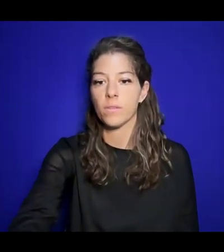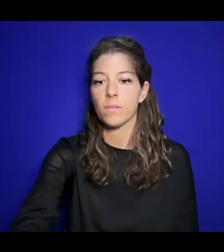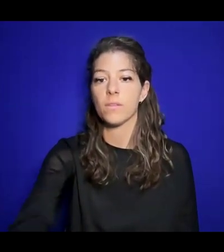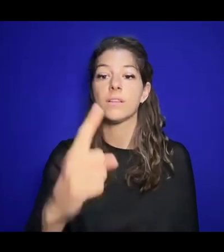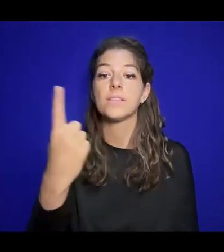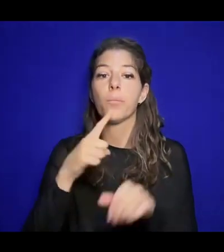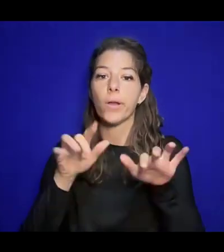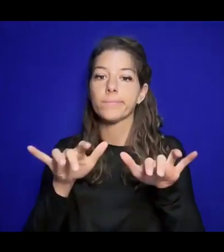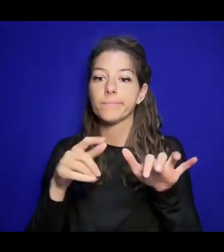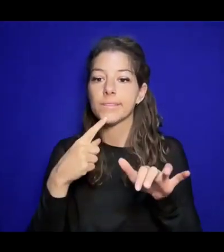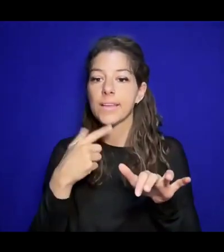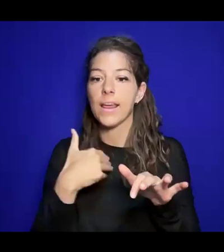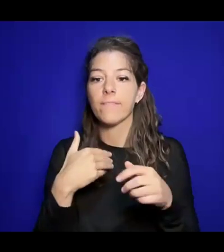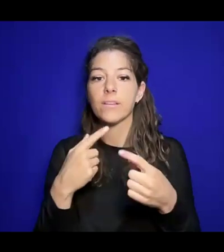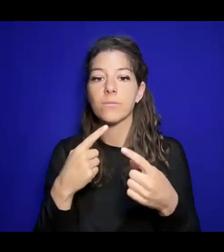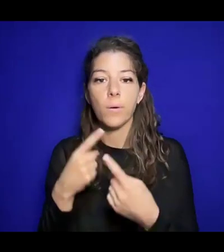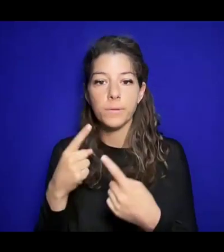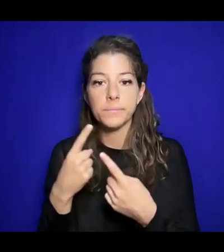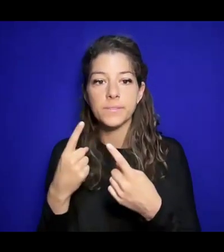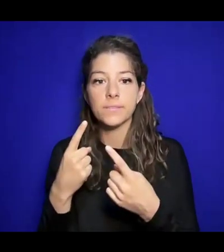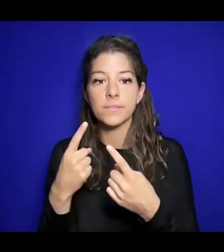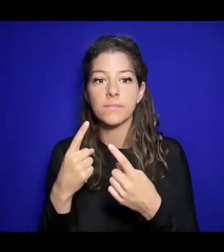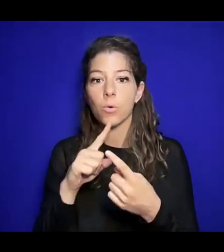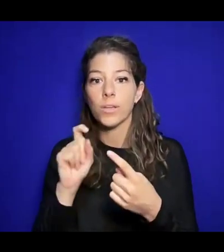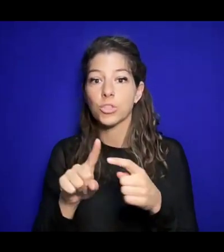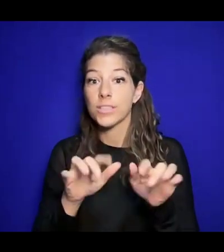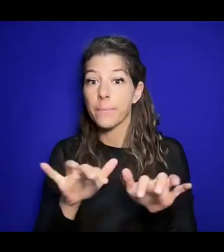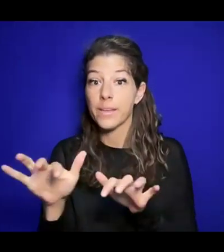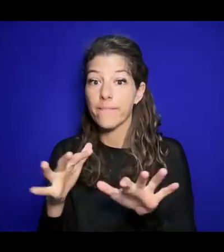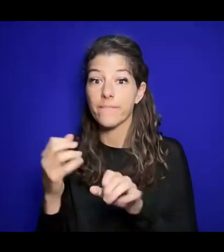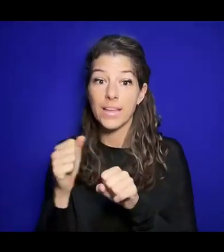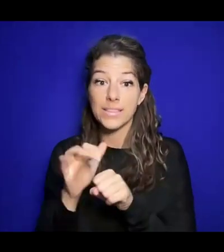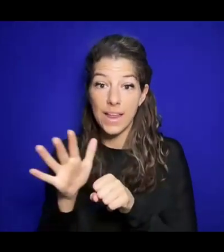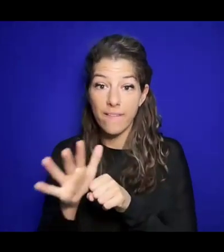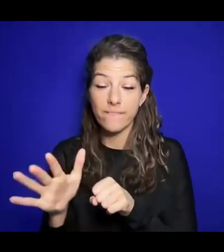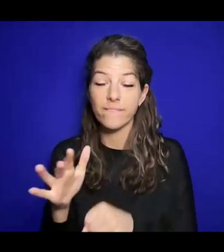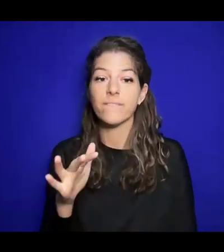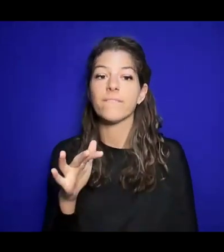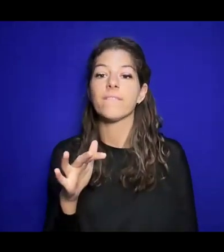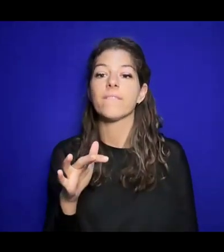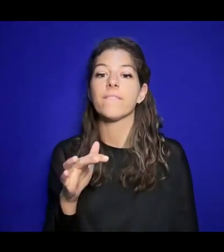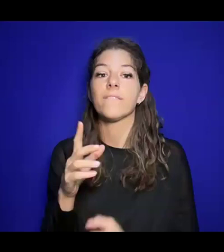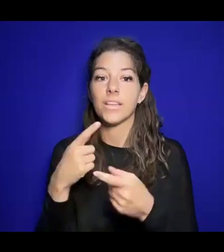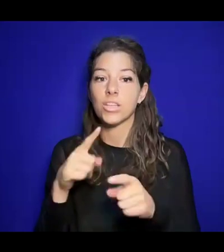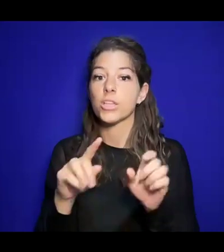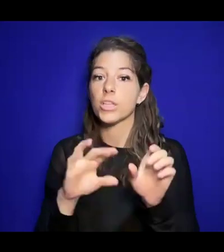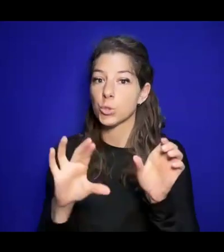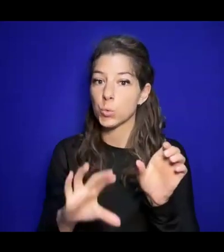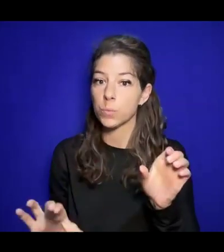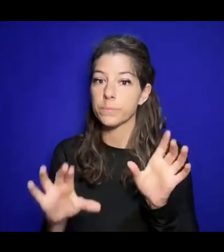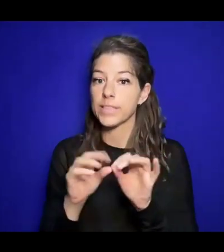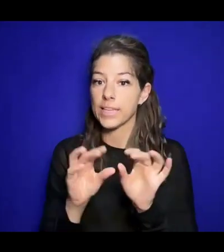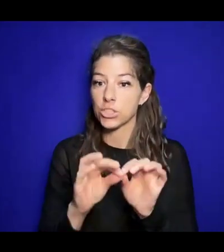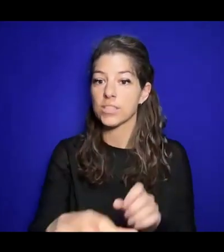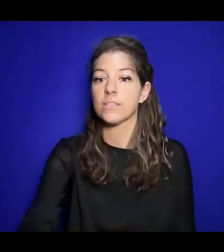that they're having some trouble getting their questions typed in fast enough during the Zoom